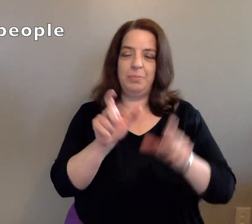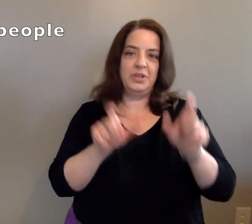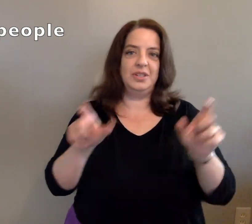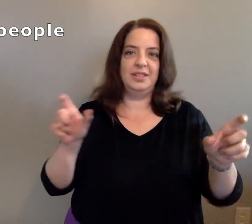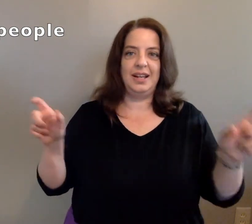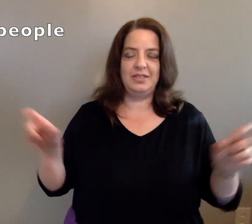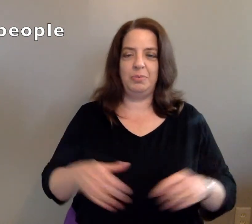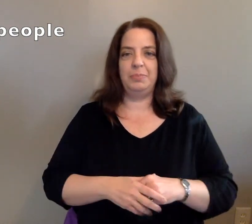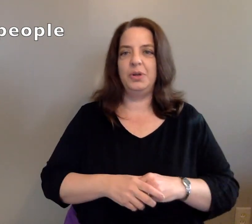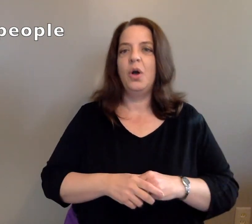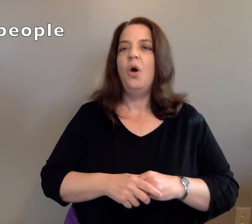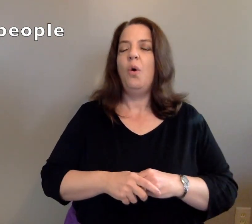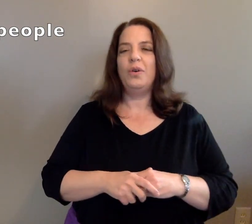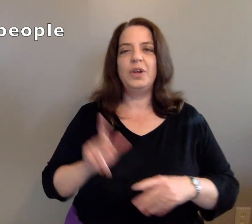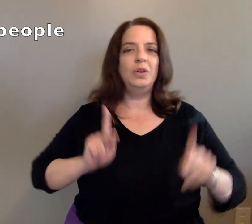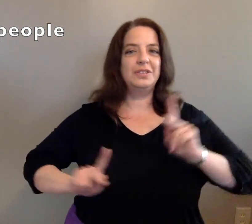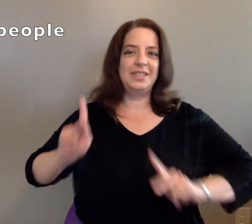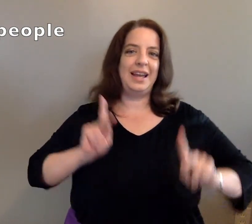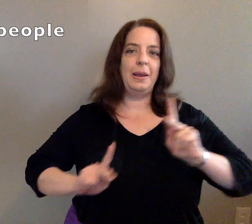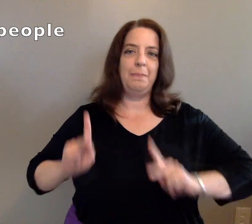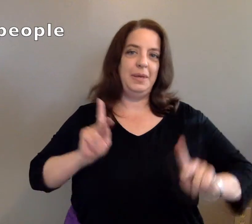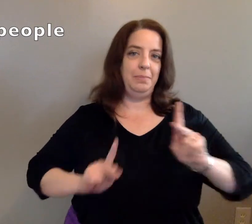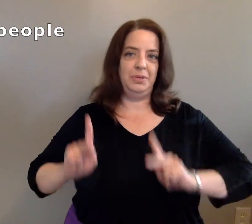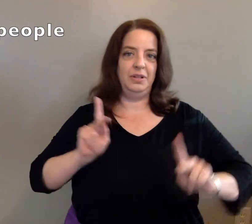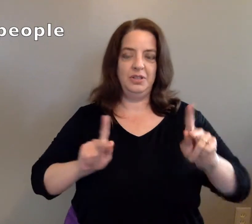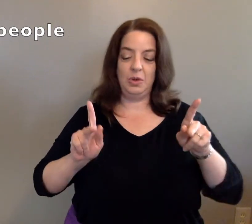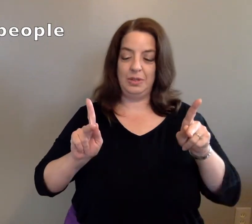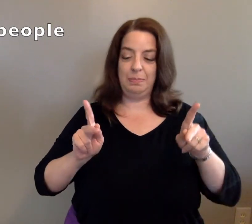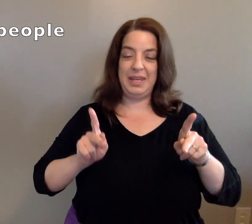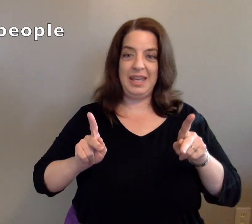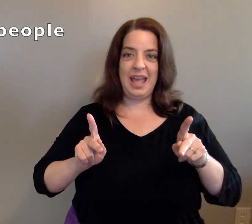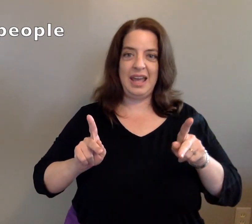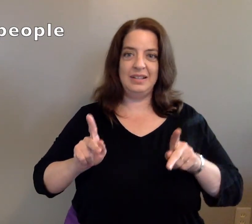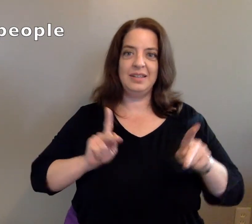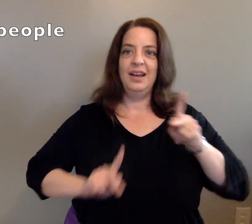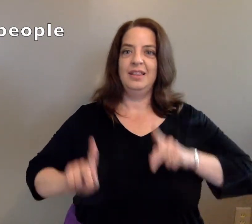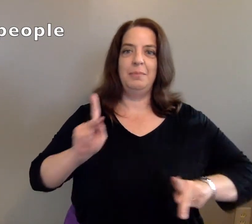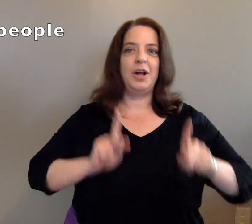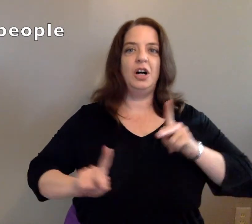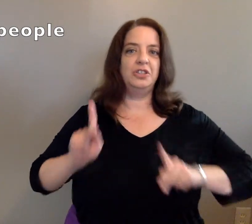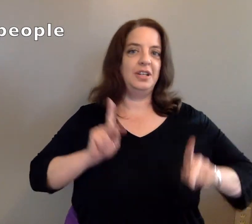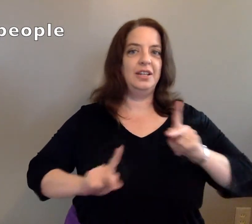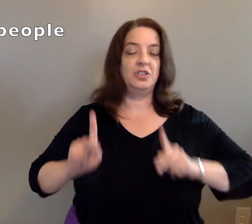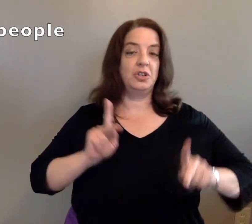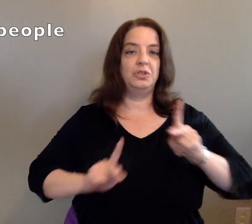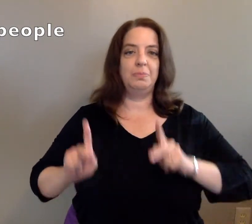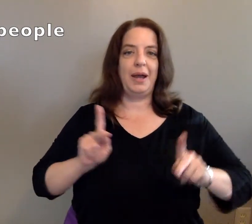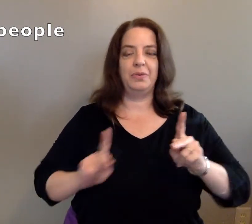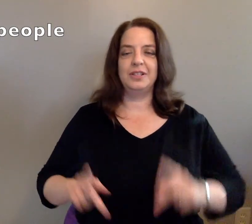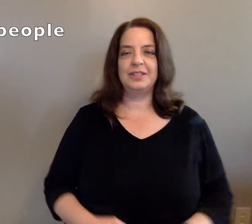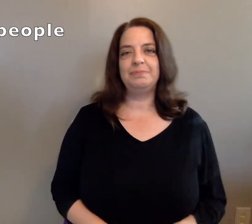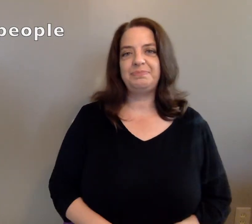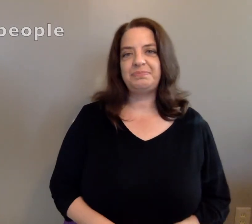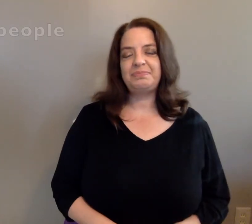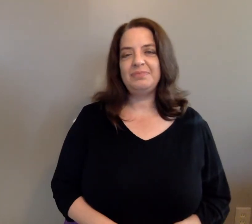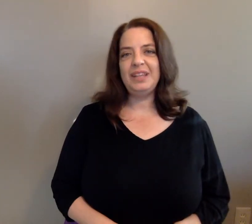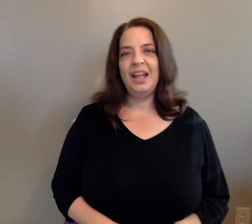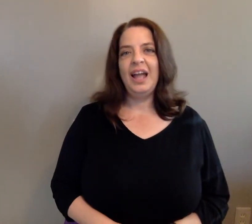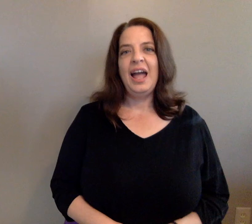person, it's lots of people. Or the older sign people. So it's P hands that make alternating circles backwards.